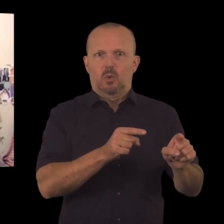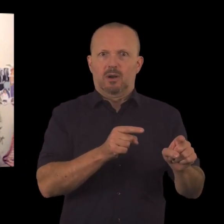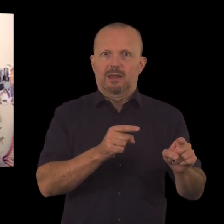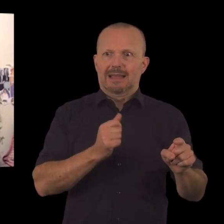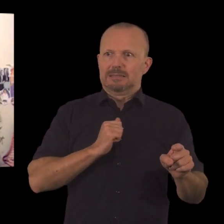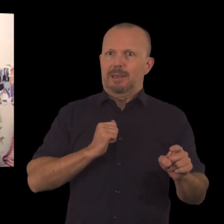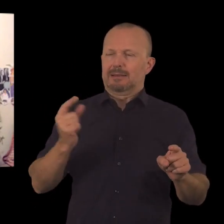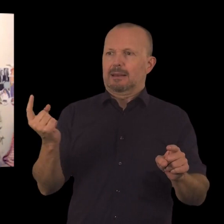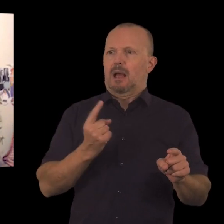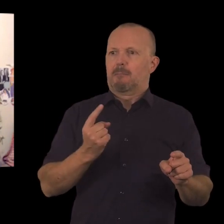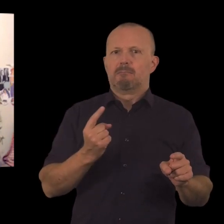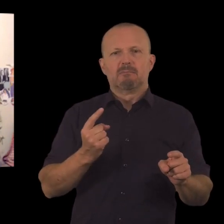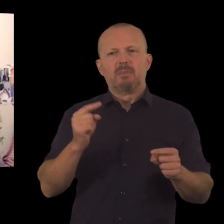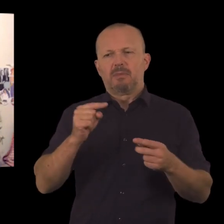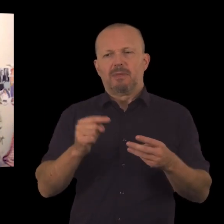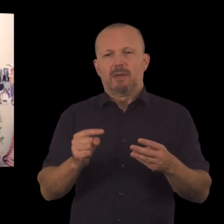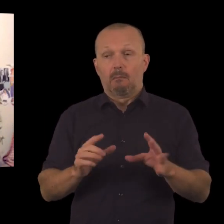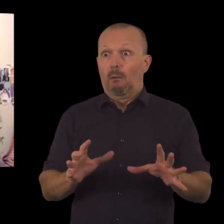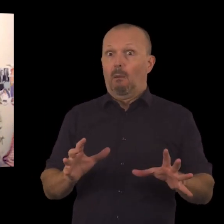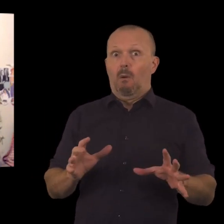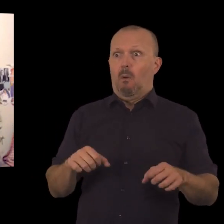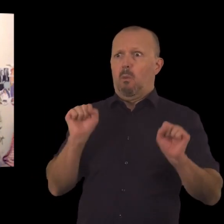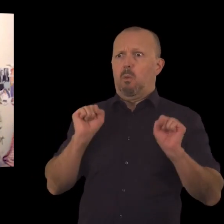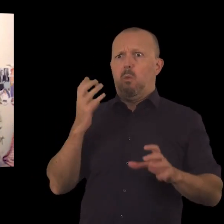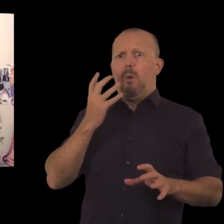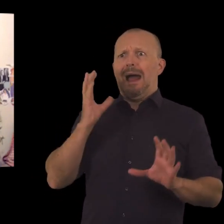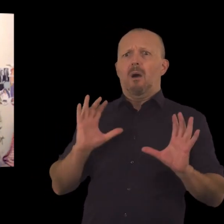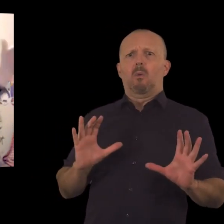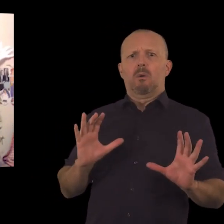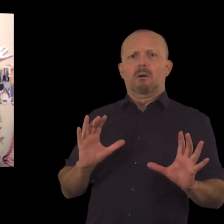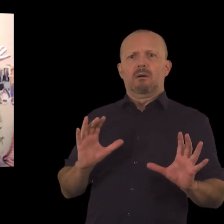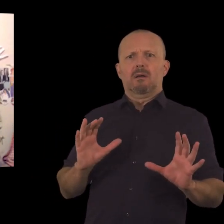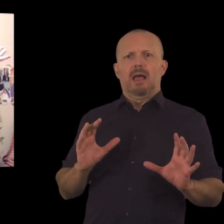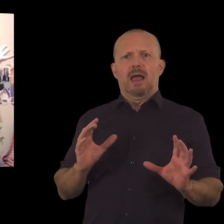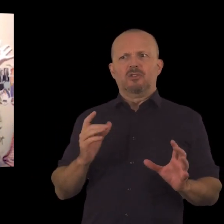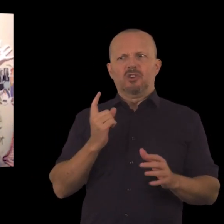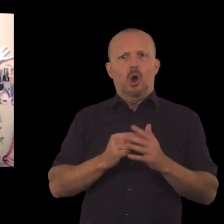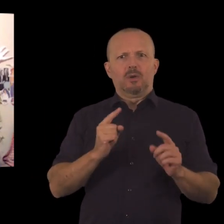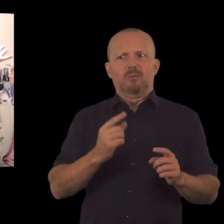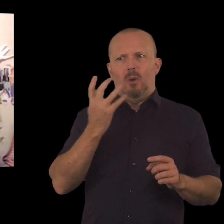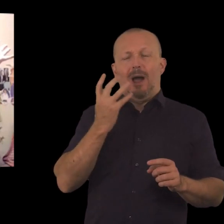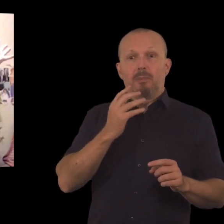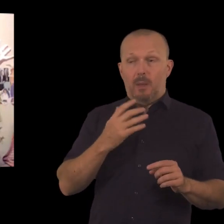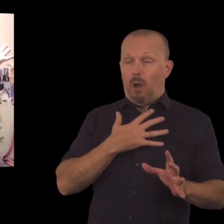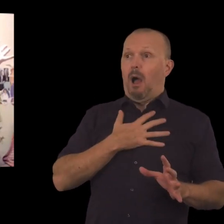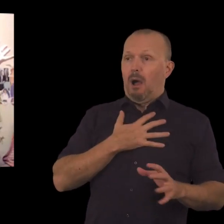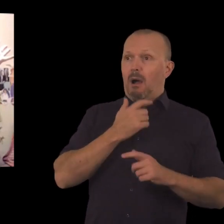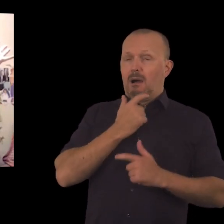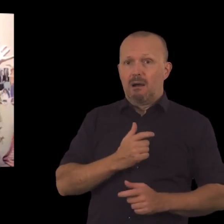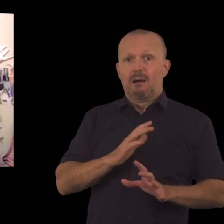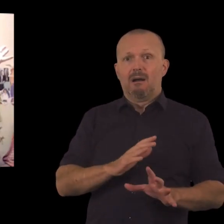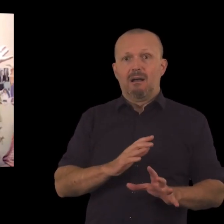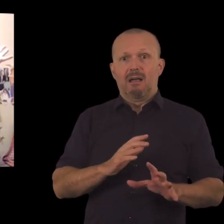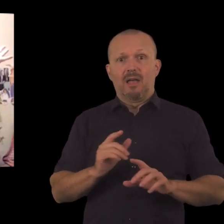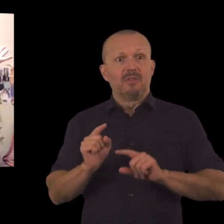a whoa like this, and then not only is it whoa, but it goes whoa out like this, and then they